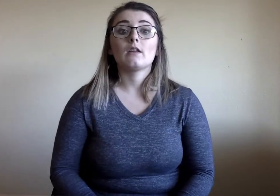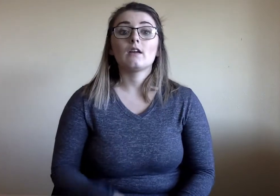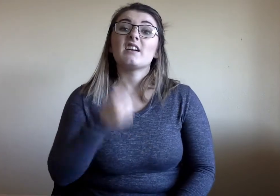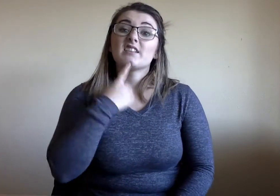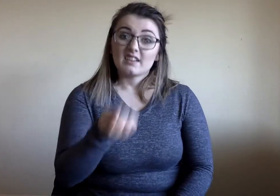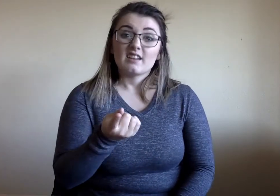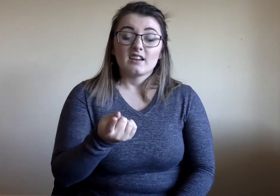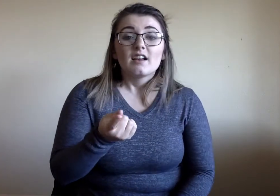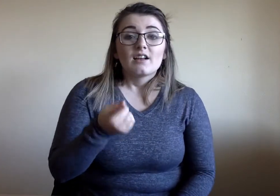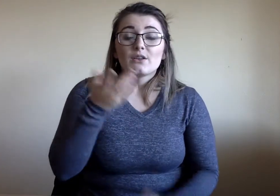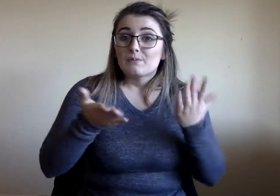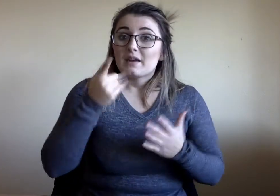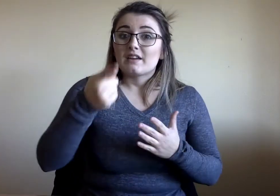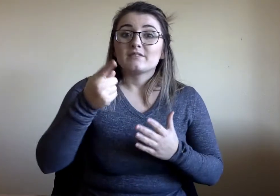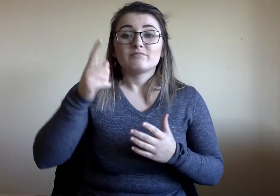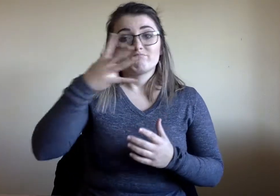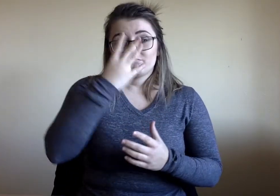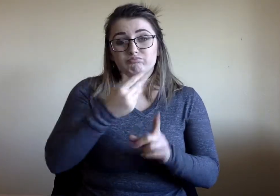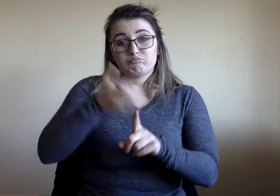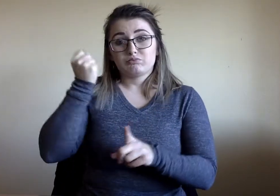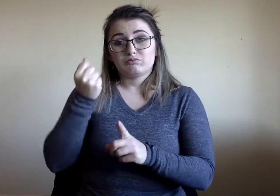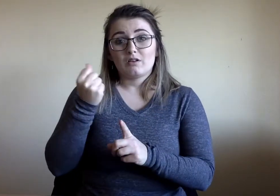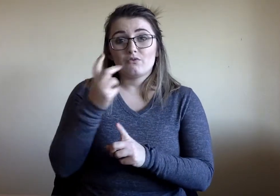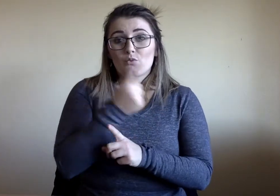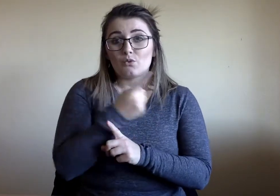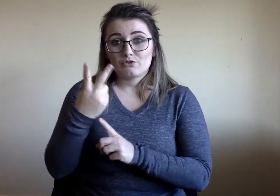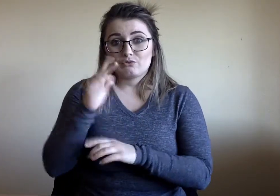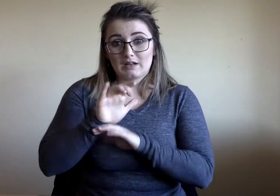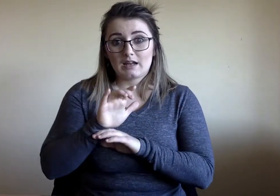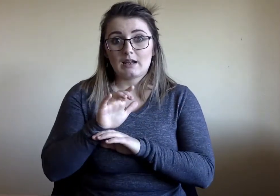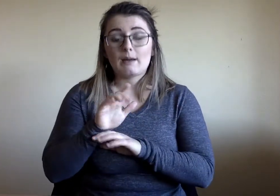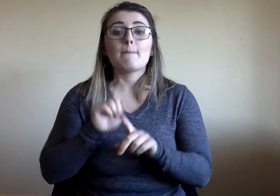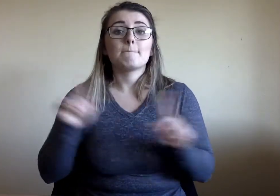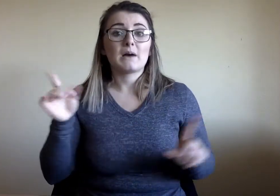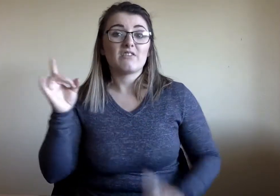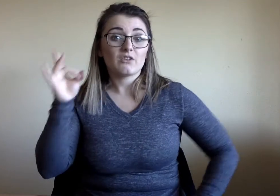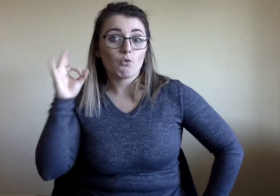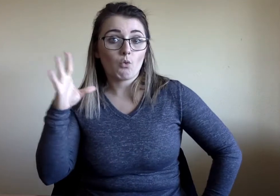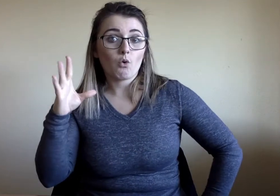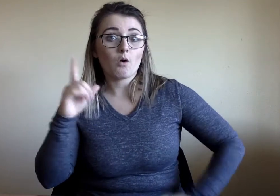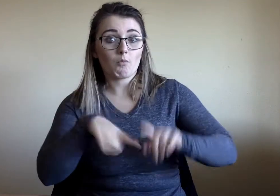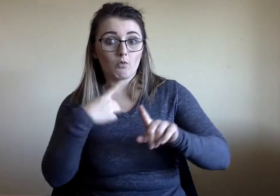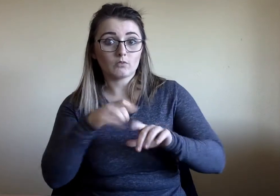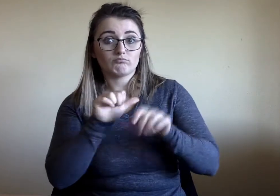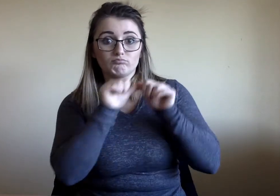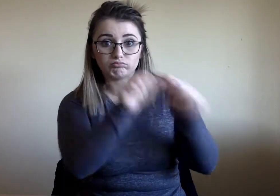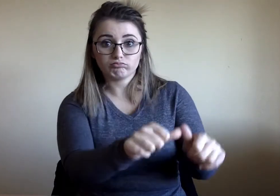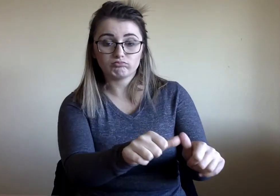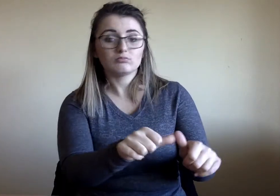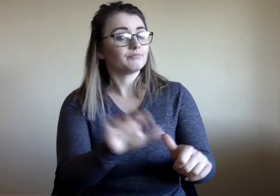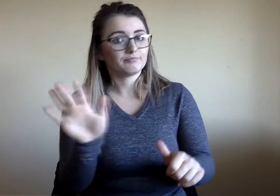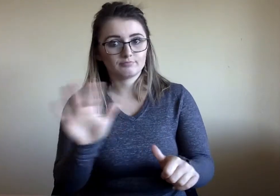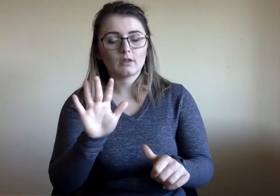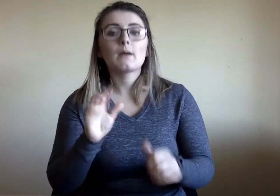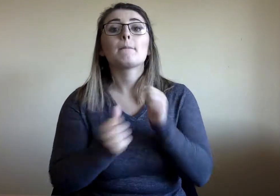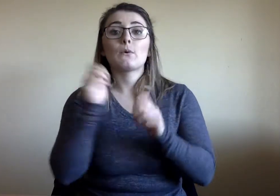in the short term for a night or two, but that is definitely a horrible long-term strategy. Most people need 8 hours of sleep a night to